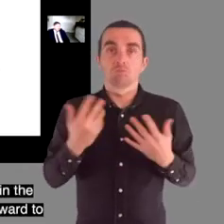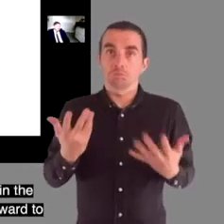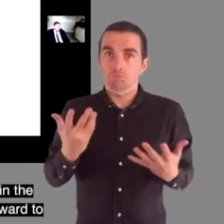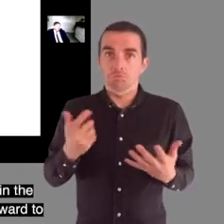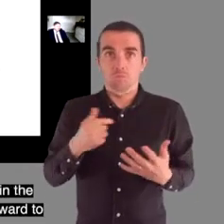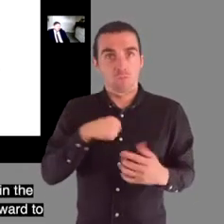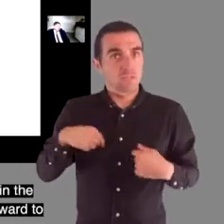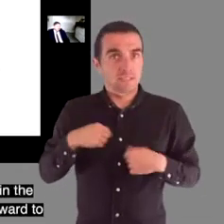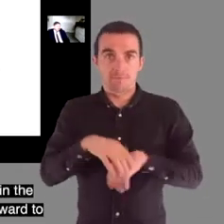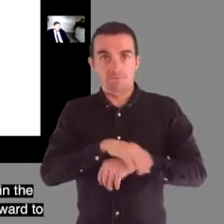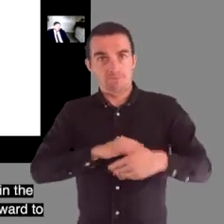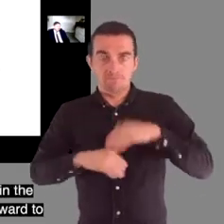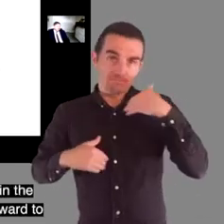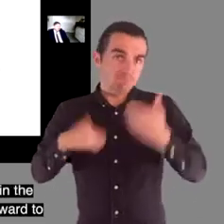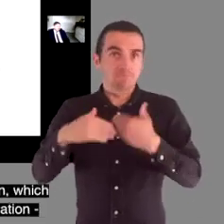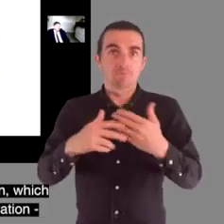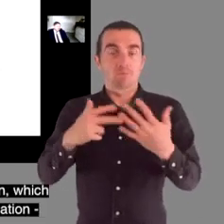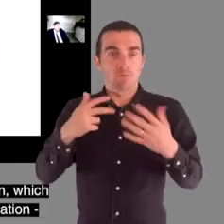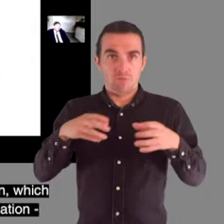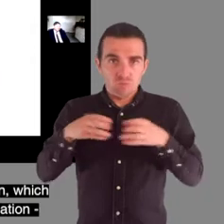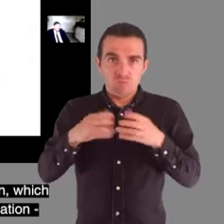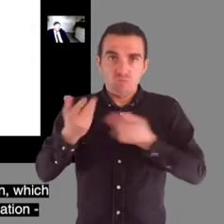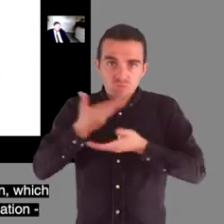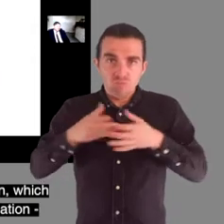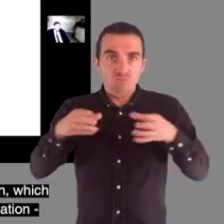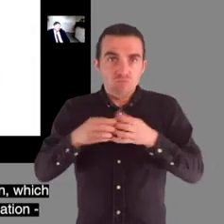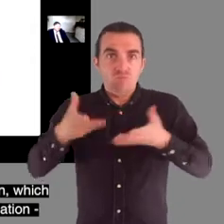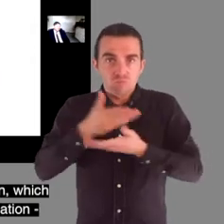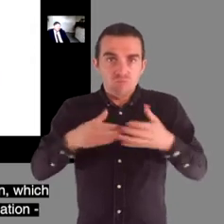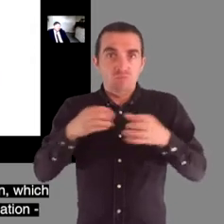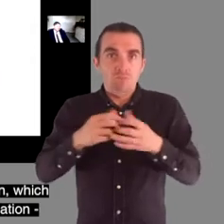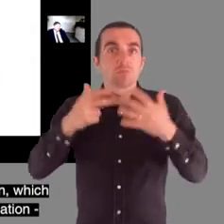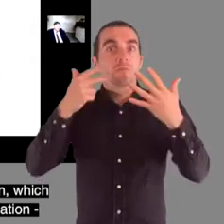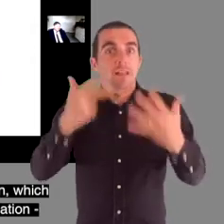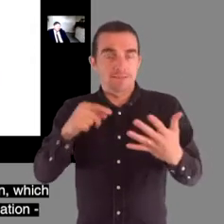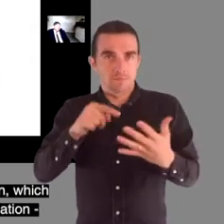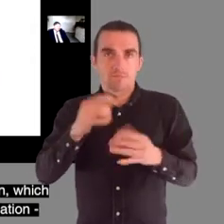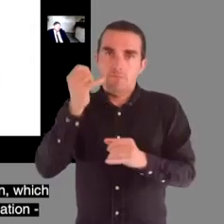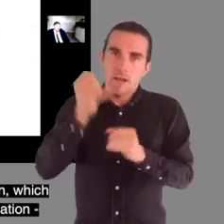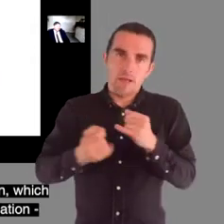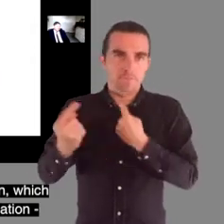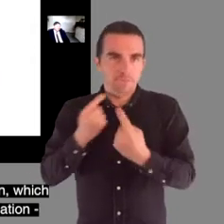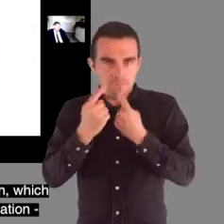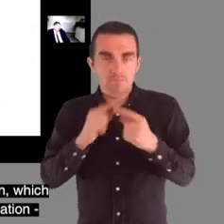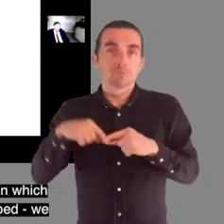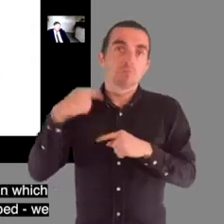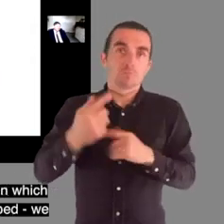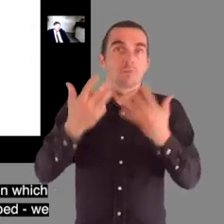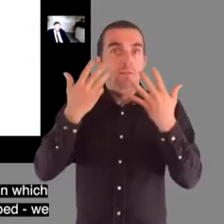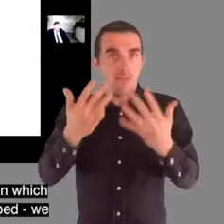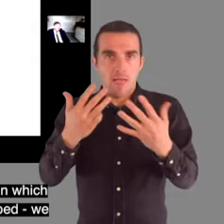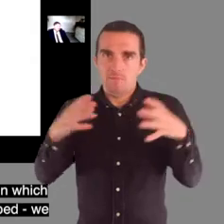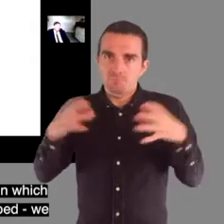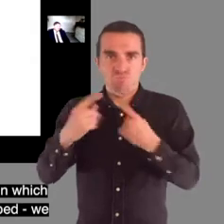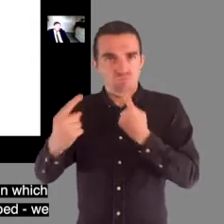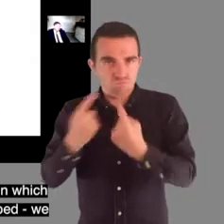in the negotiations. And if we flash forward to the end of the eighth ad hoc session, which was the last substantive negotiation, there was a